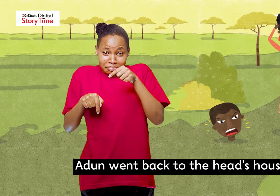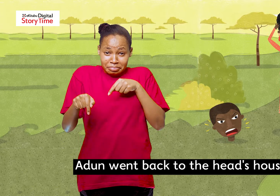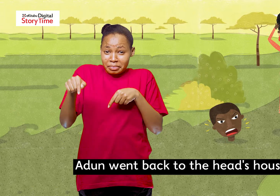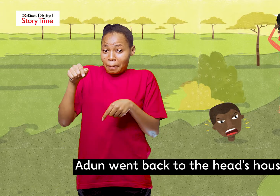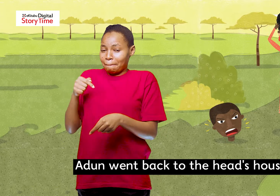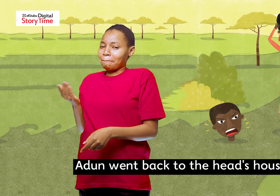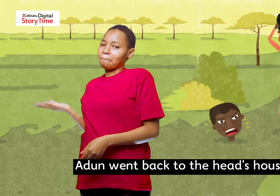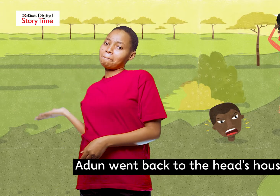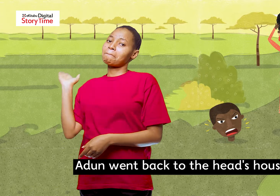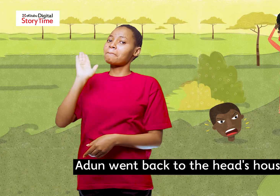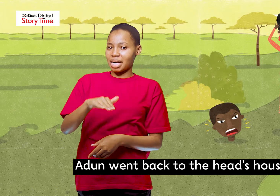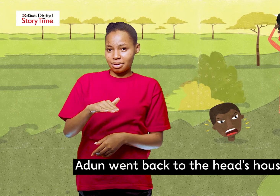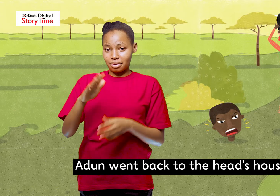Adon went back to the head's house.